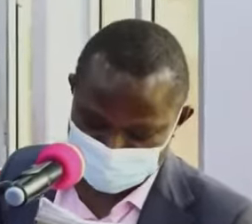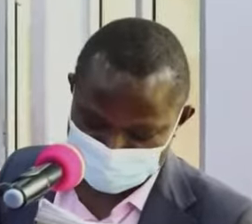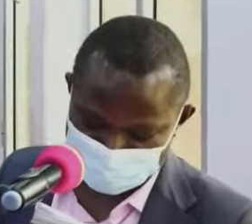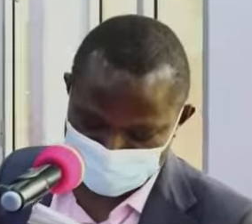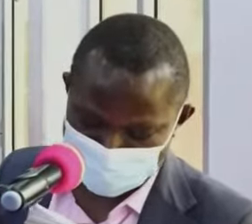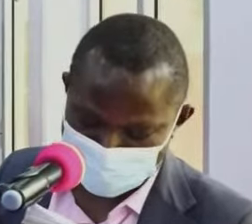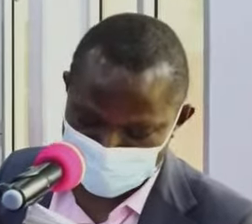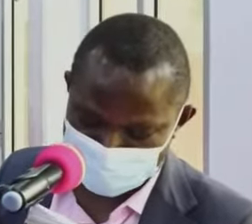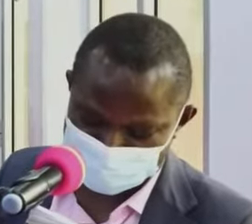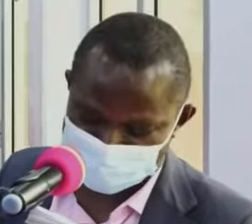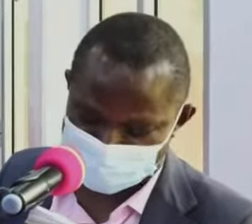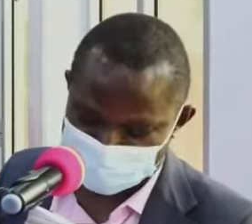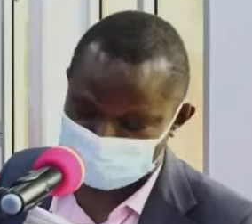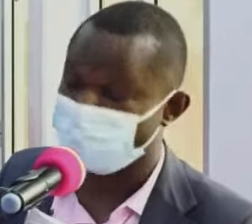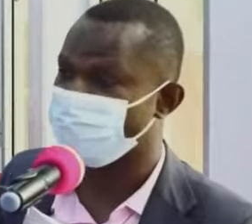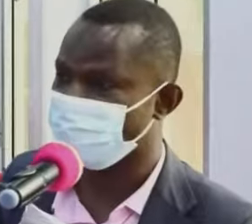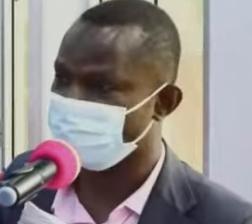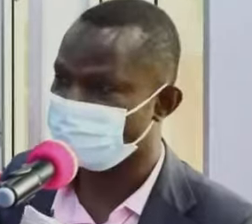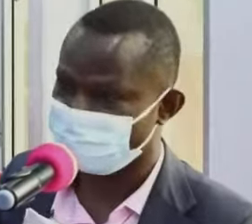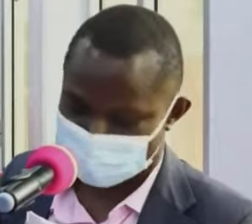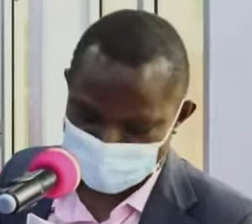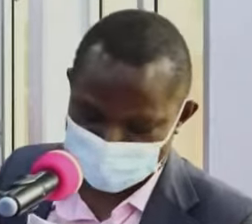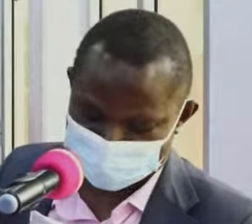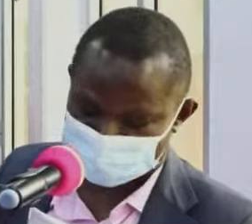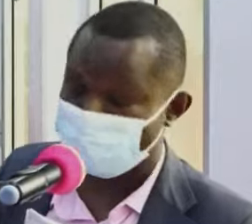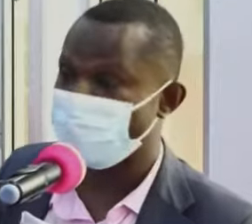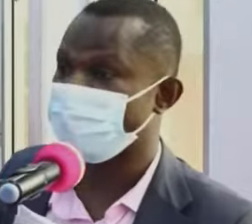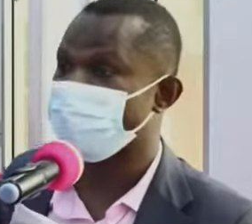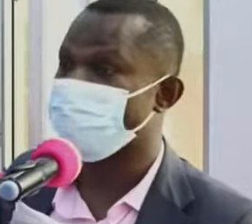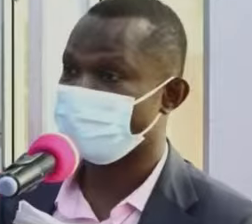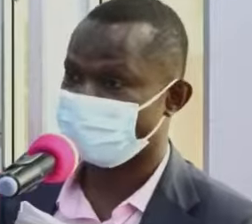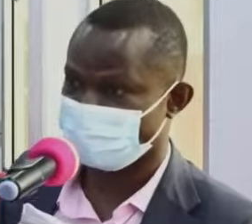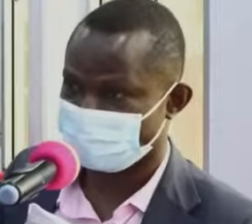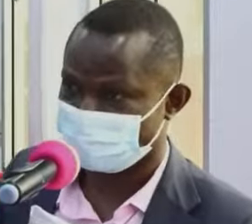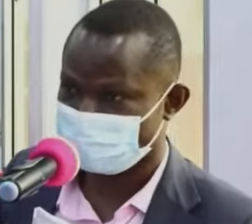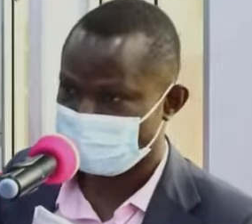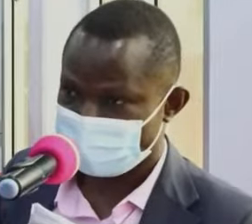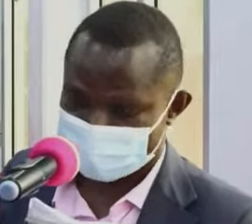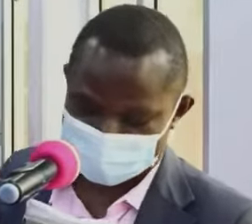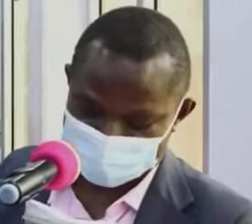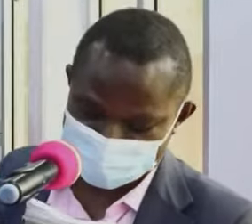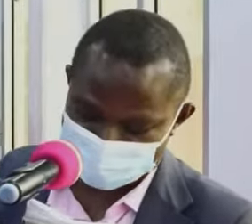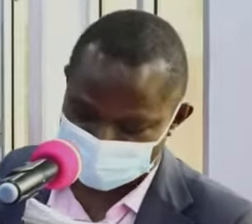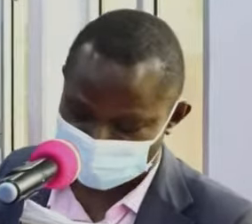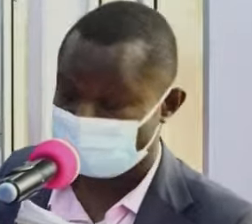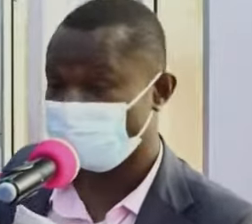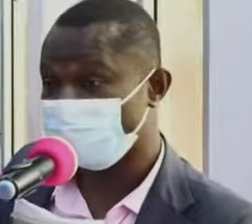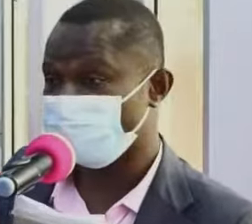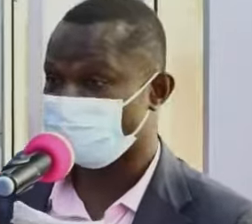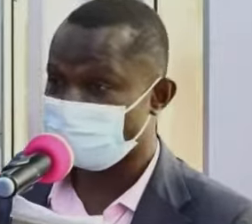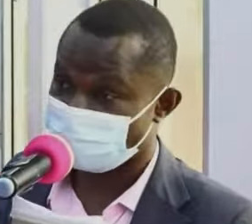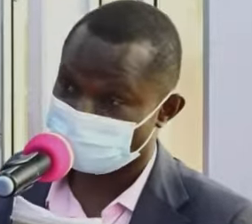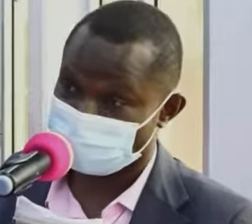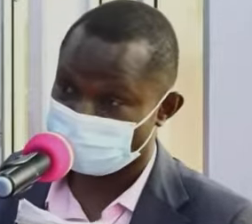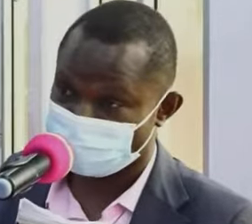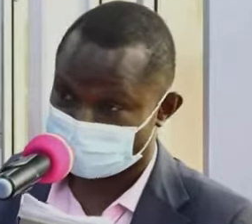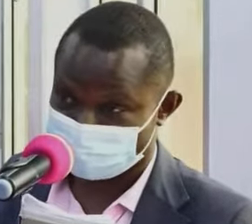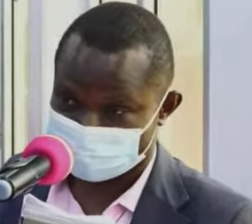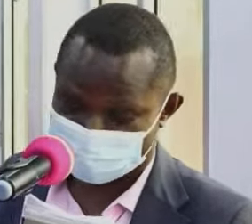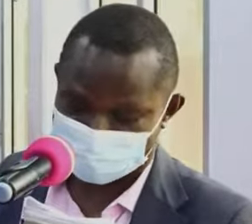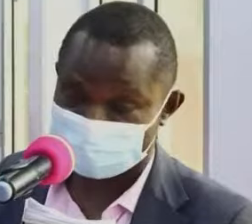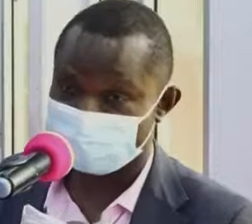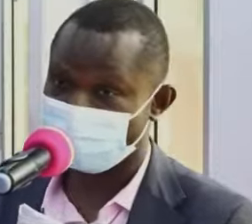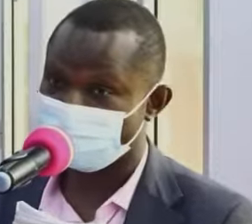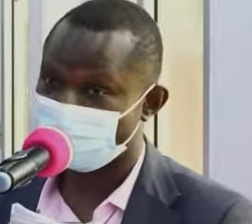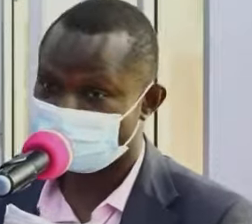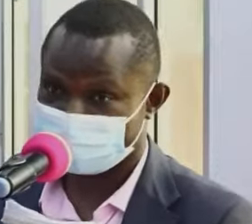Chinese vessel Meng Z15, was reported missing. And this issue has been lingering on for some